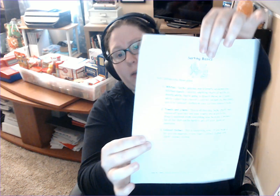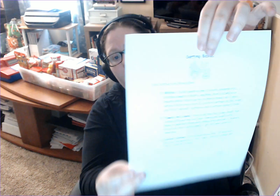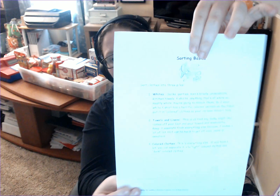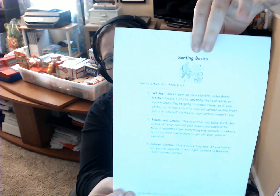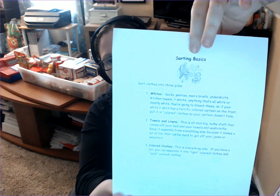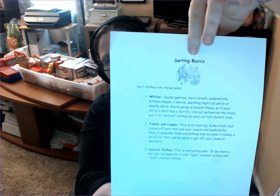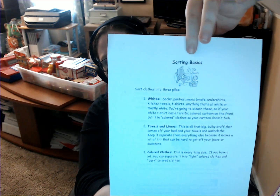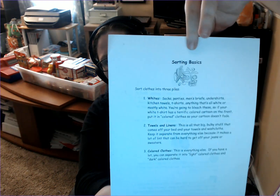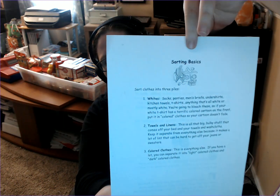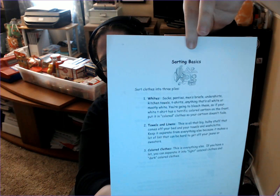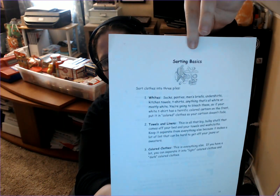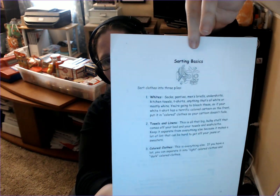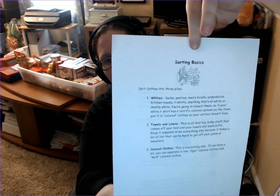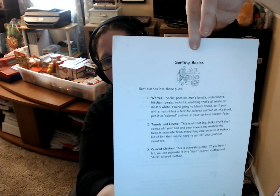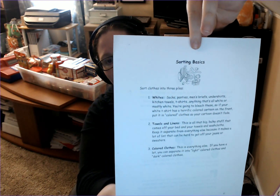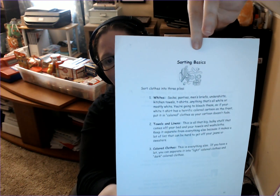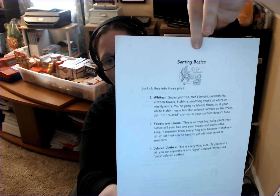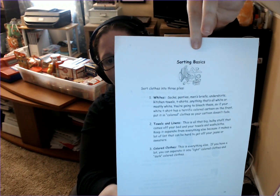page, sorting basics.